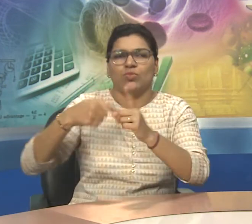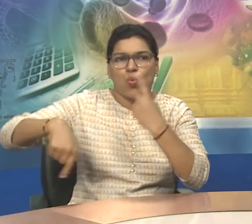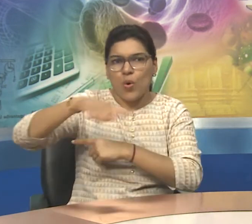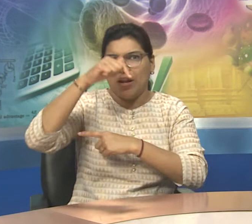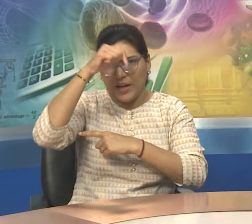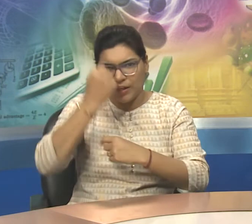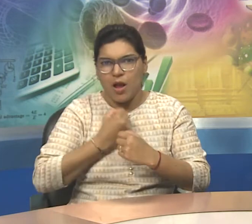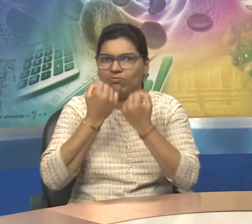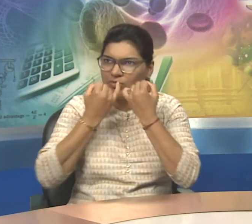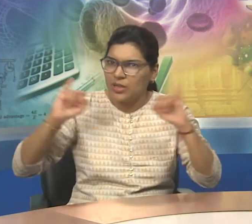freedom.